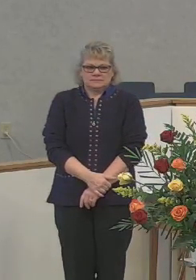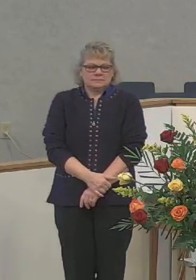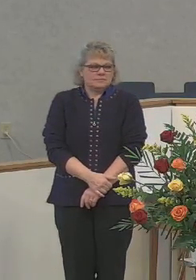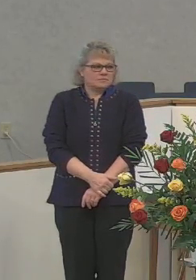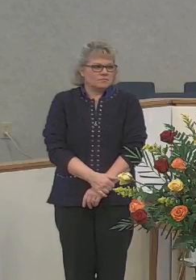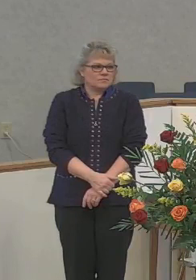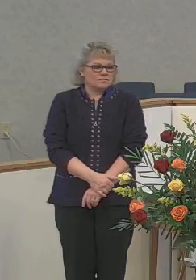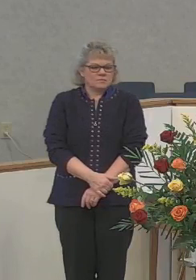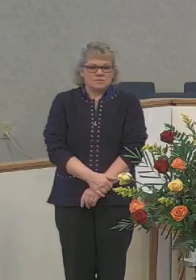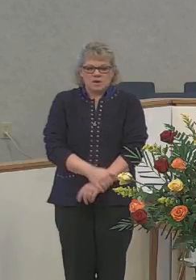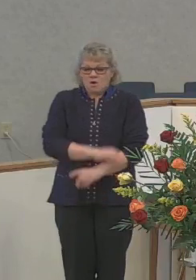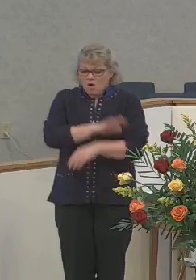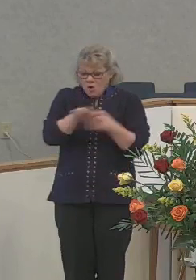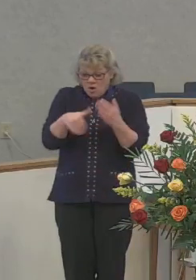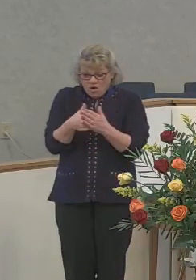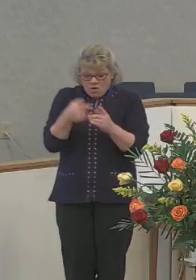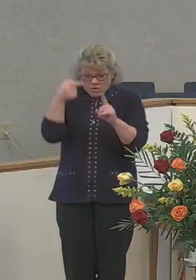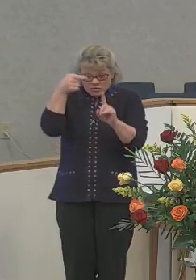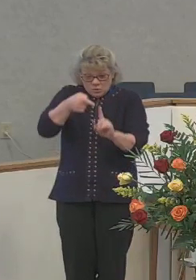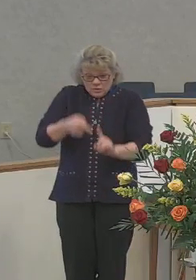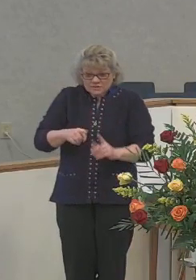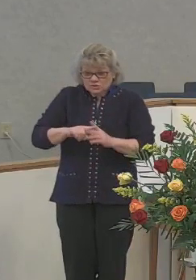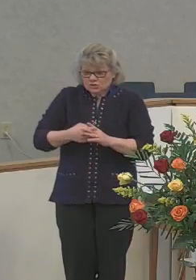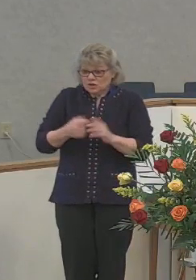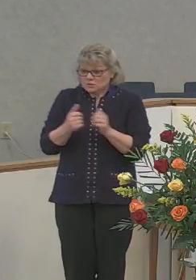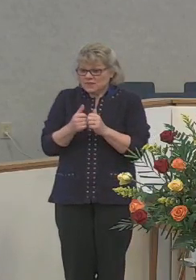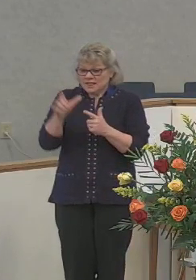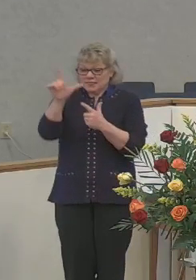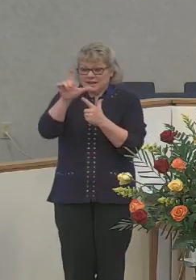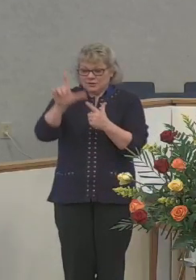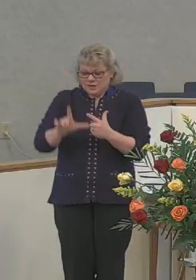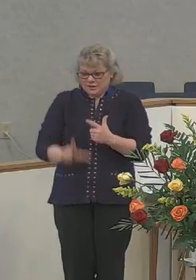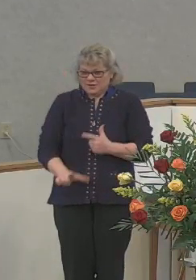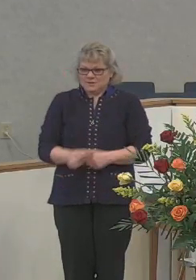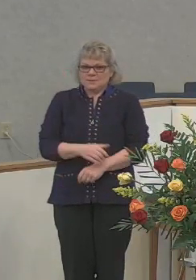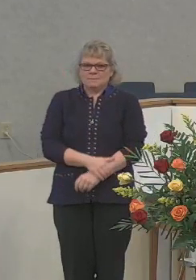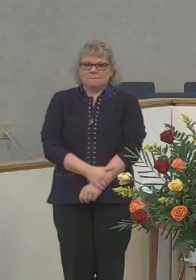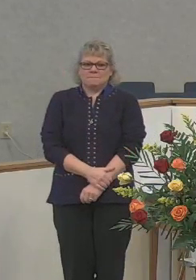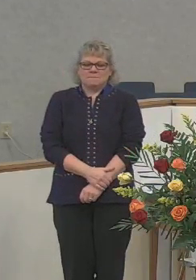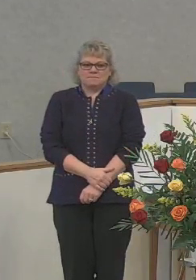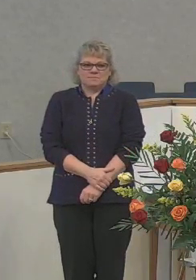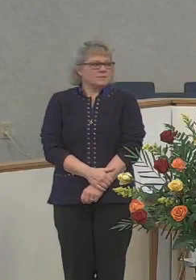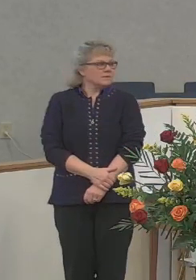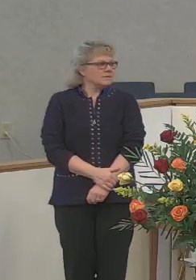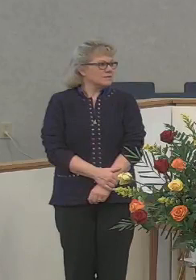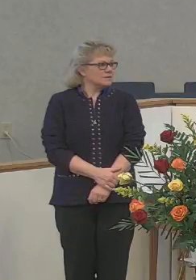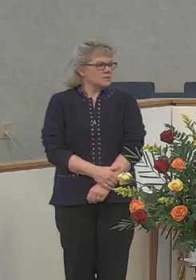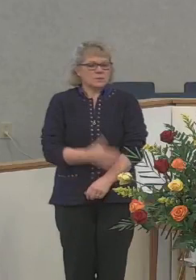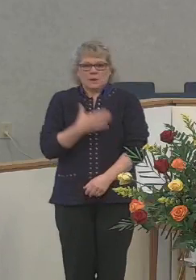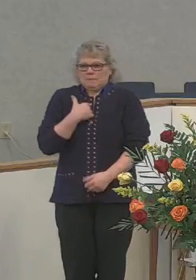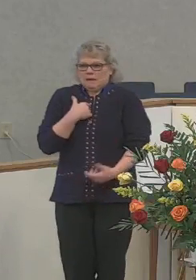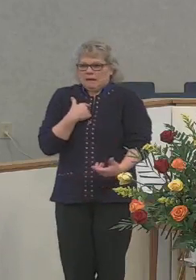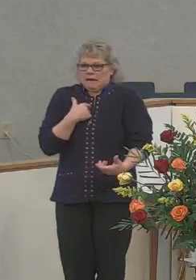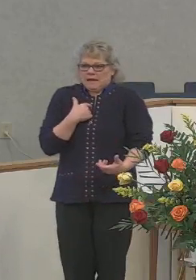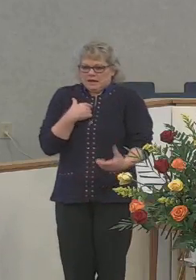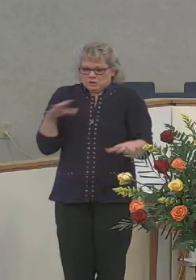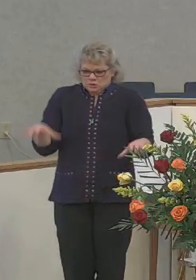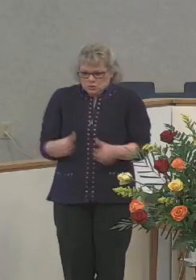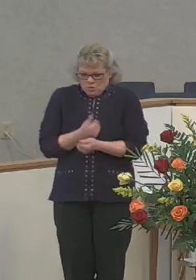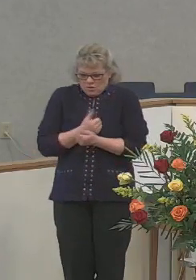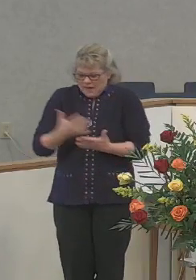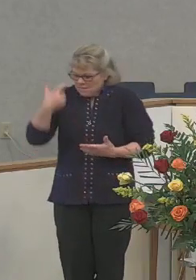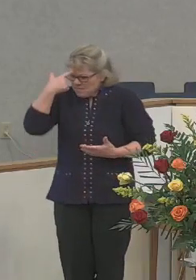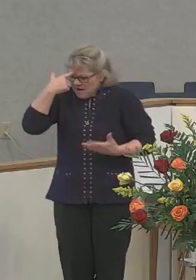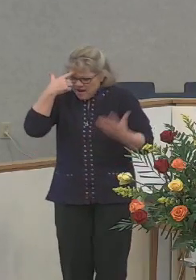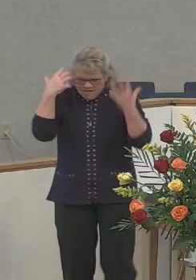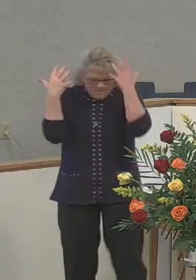And all of those points sometimes would start with the same letter. What a mind to be able to do all of that and put